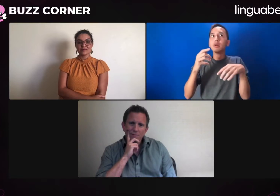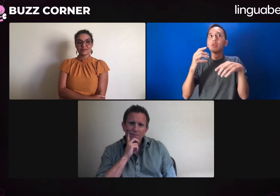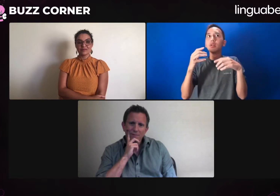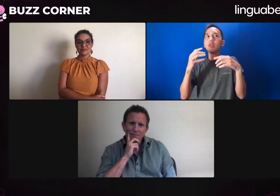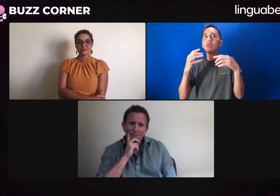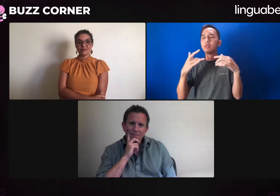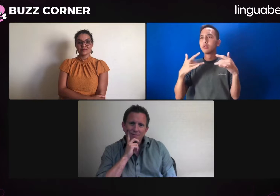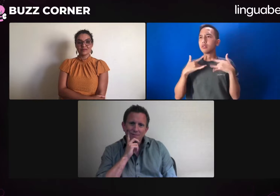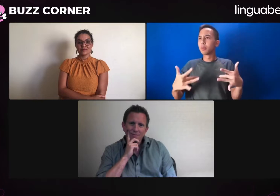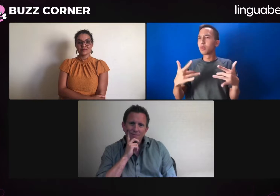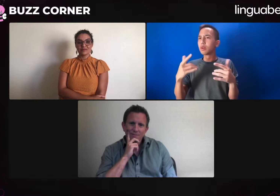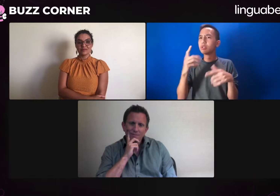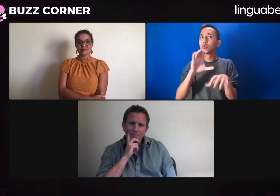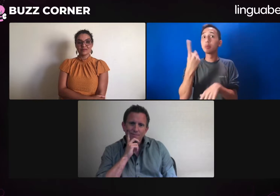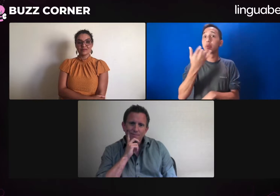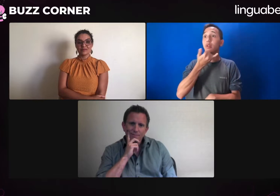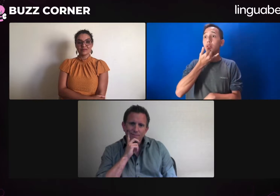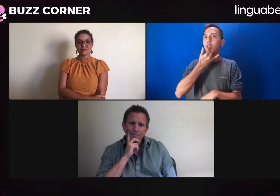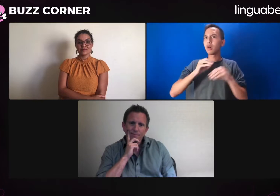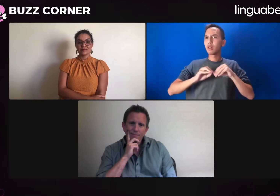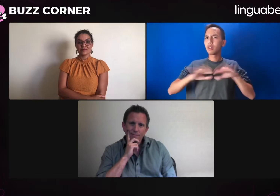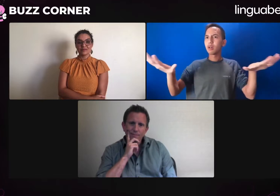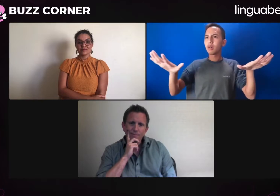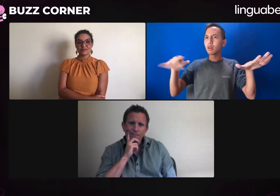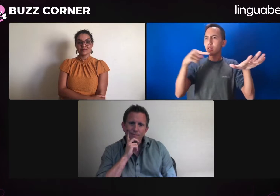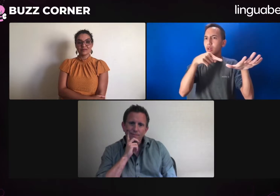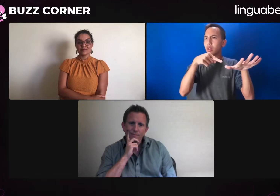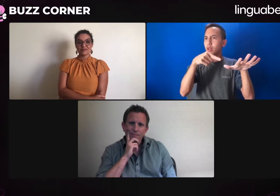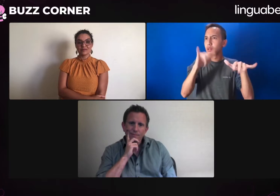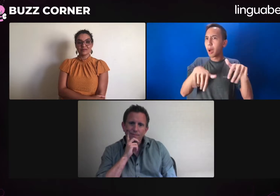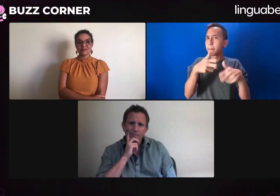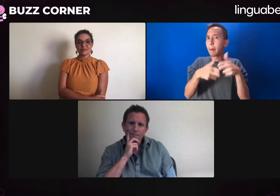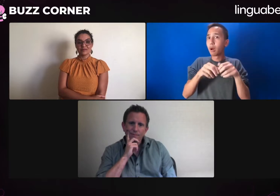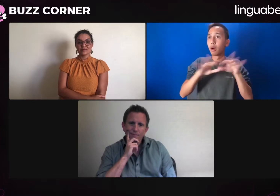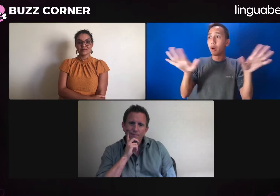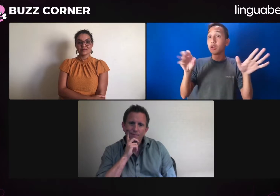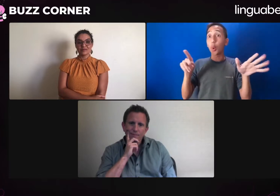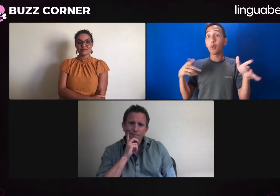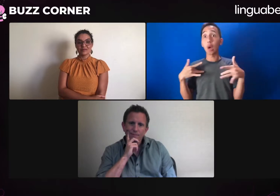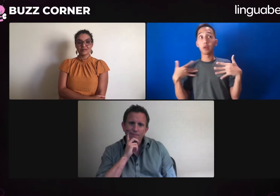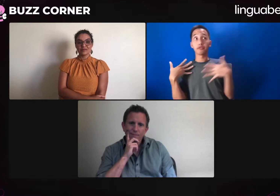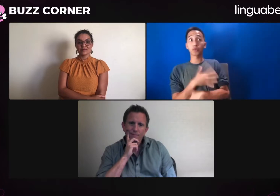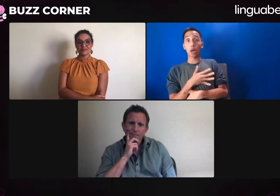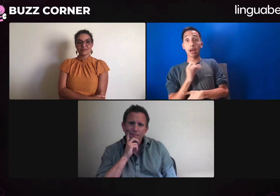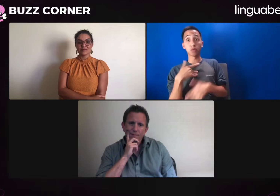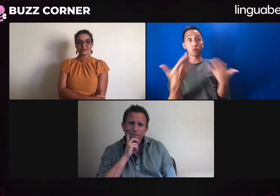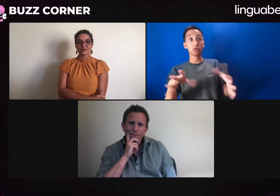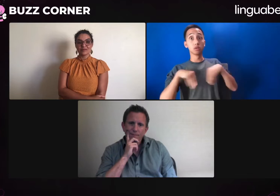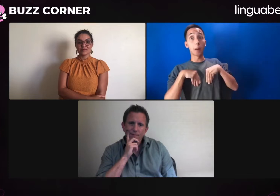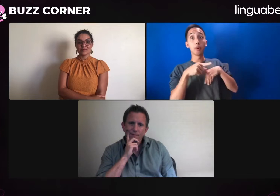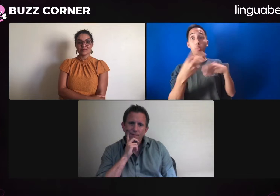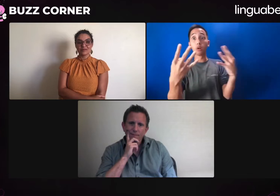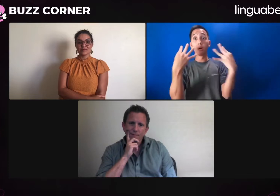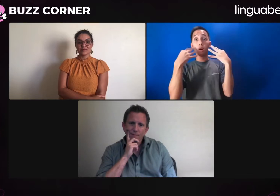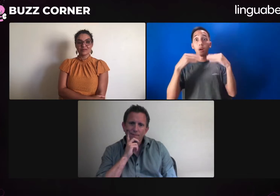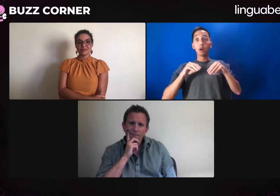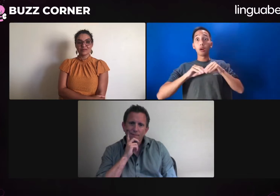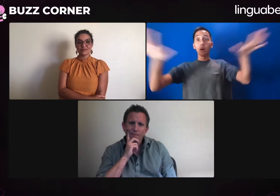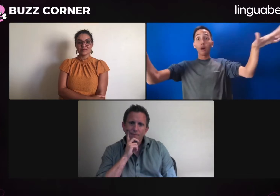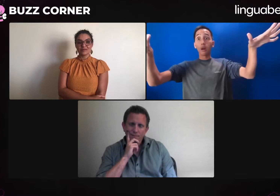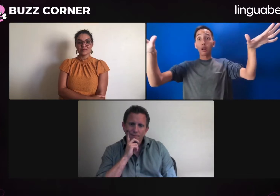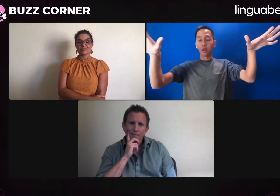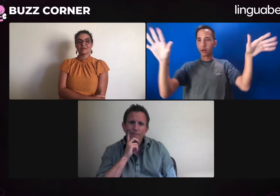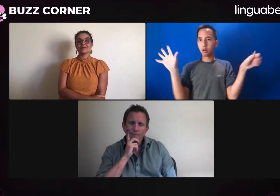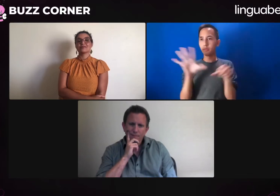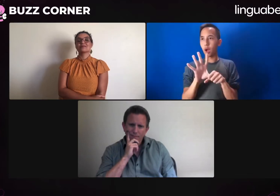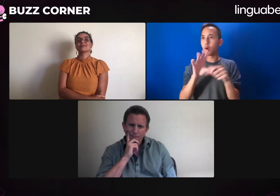brown too, but more so with the Black interpreters. If they do something wrong, it's talked about, it's